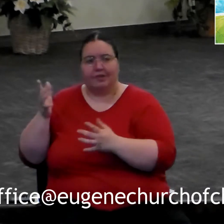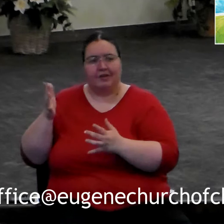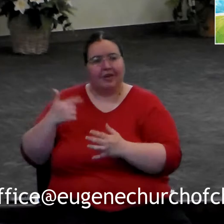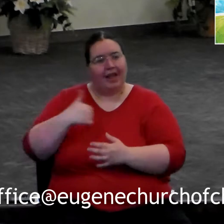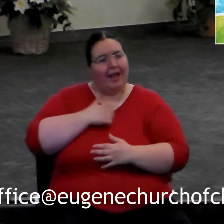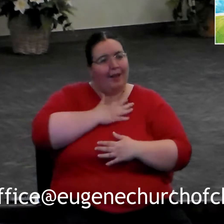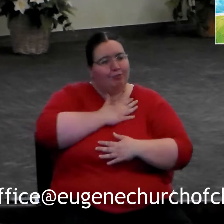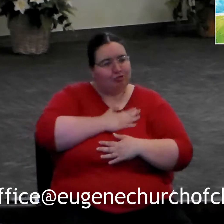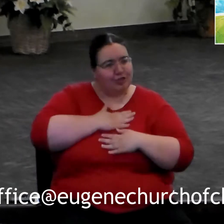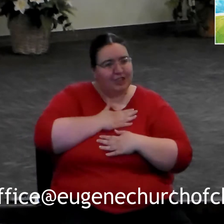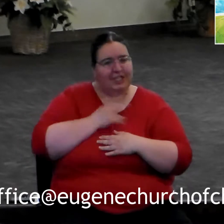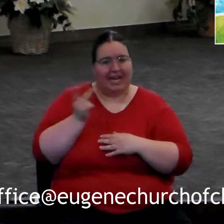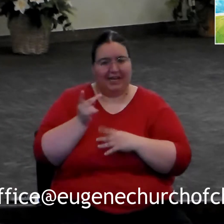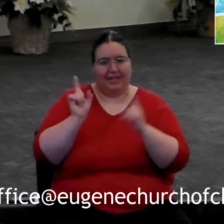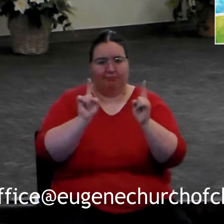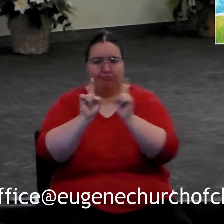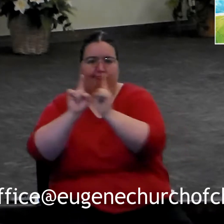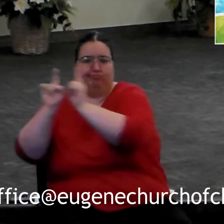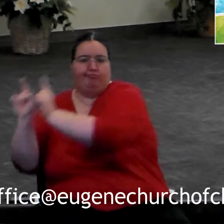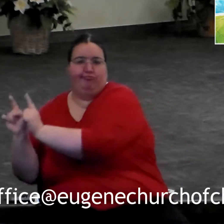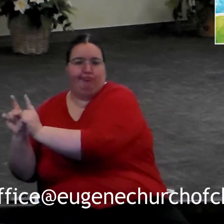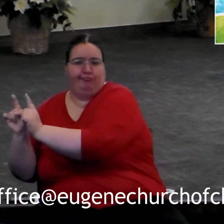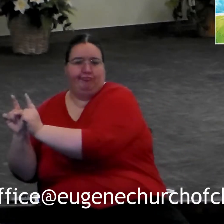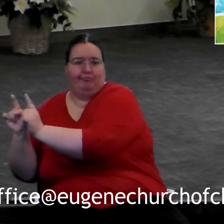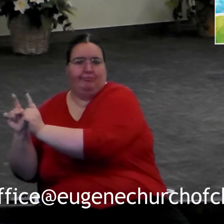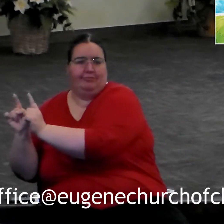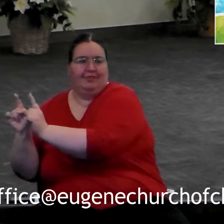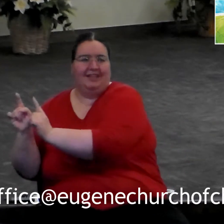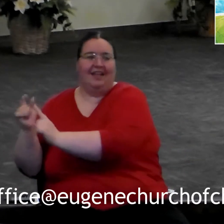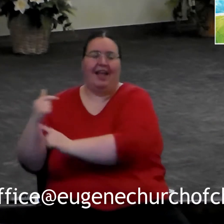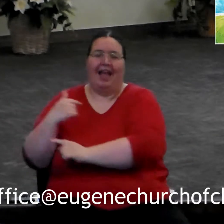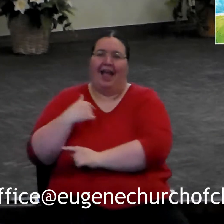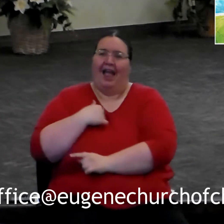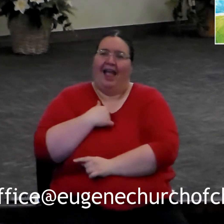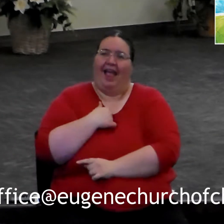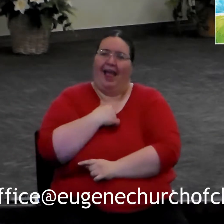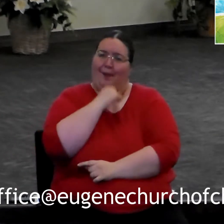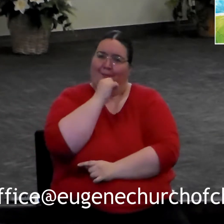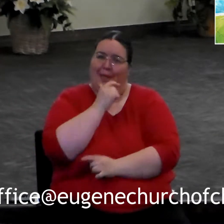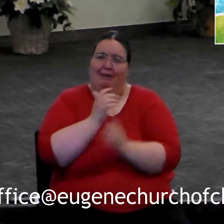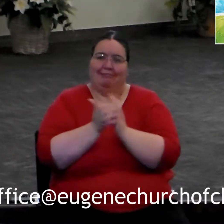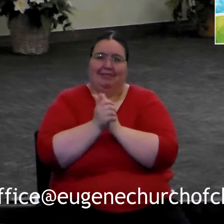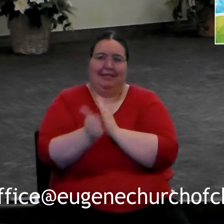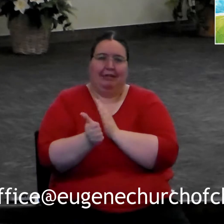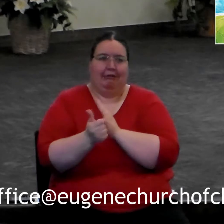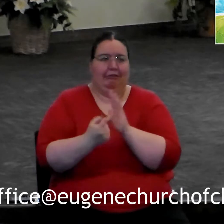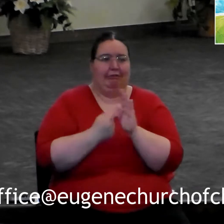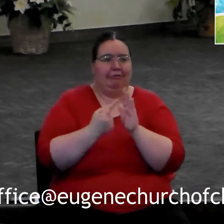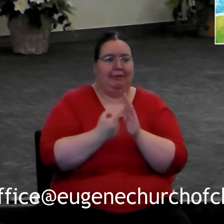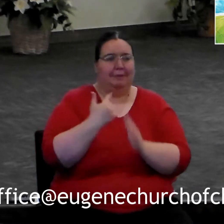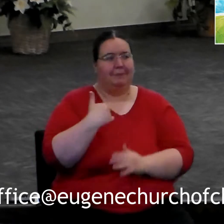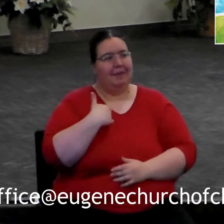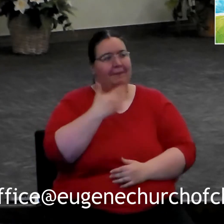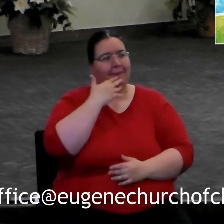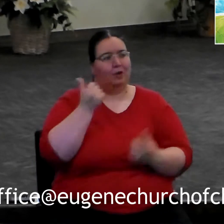I'm not always good at taking aside someone. Sometimes I'm a little better at the public dressing down,